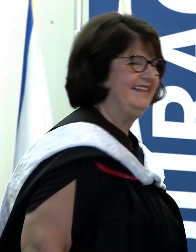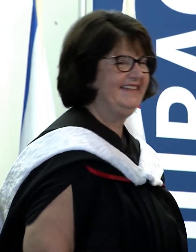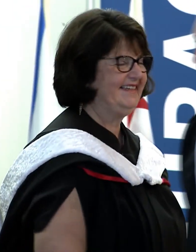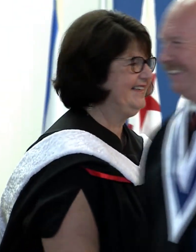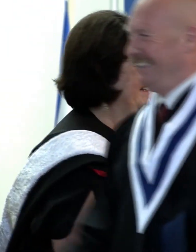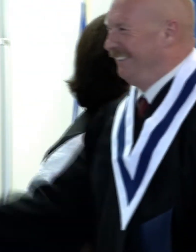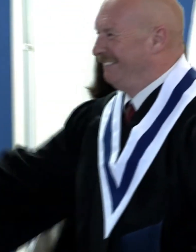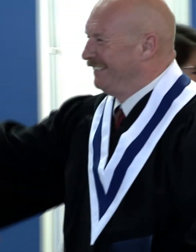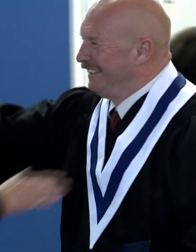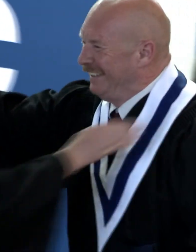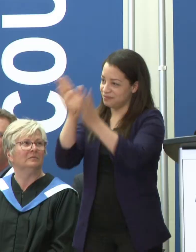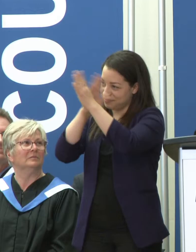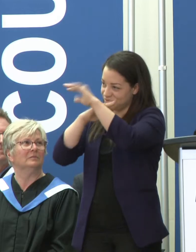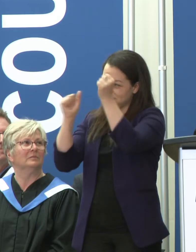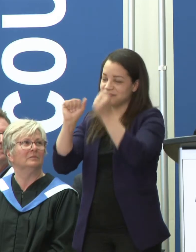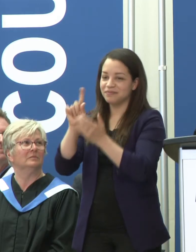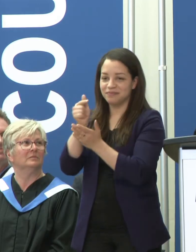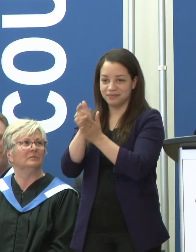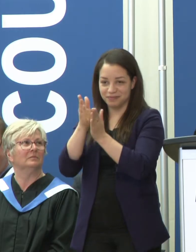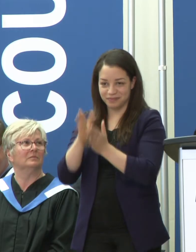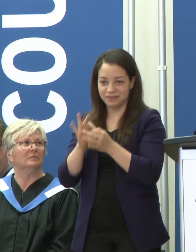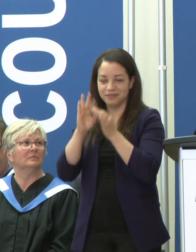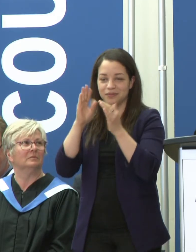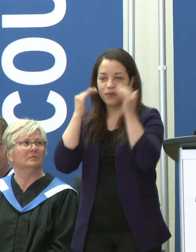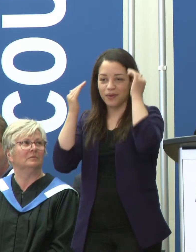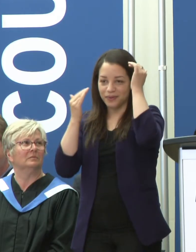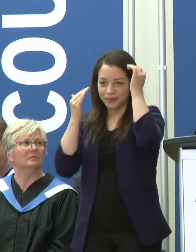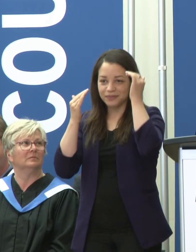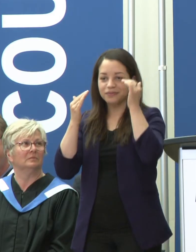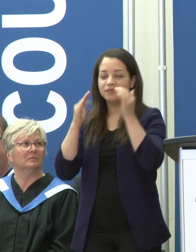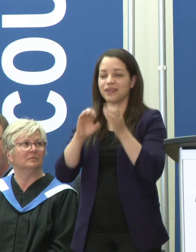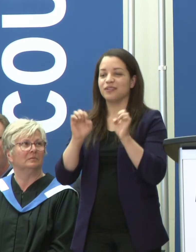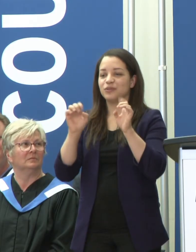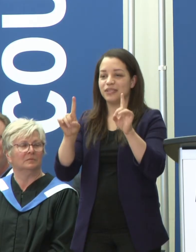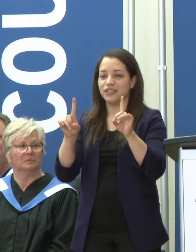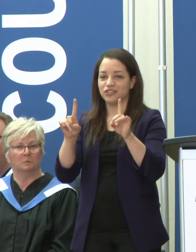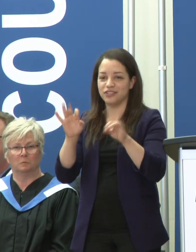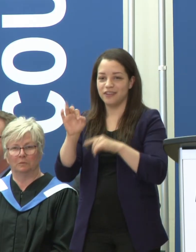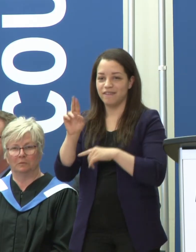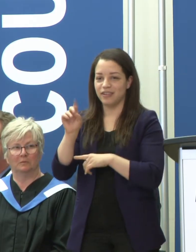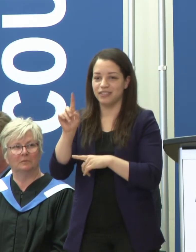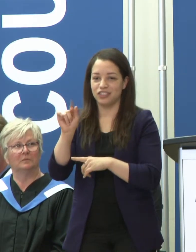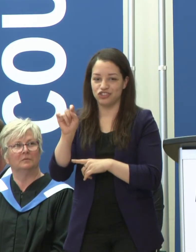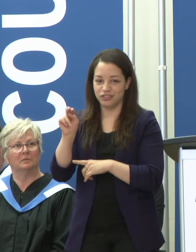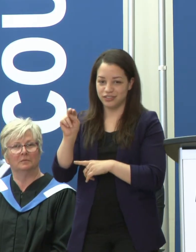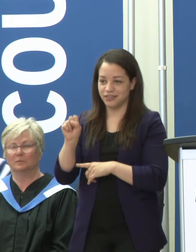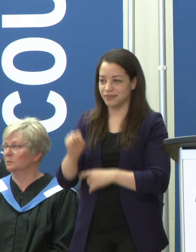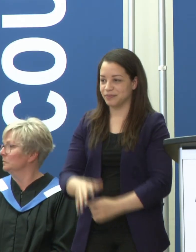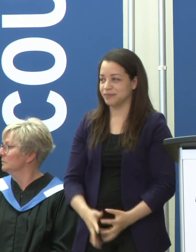Mr. President, the graduate in Adult Education Foundations.